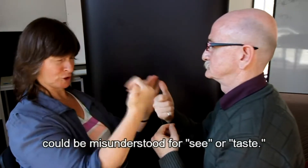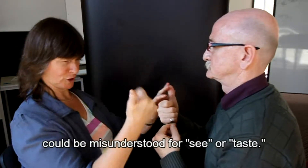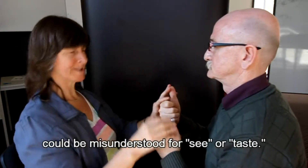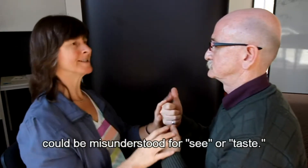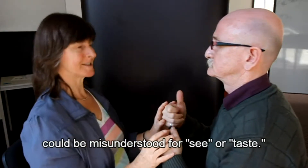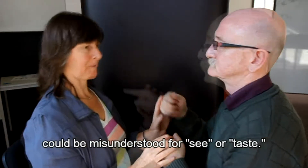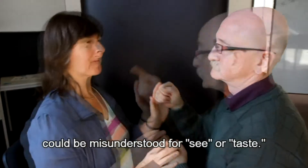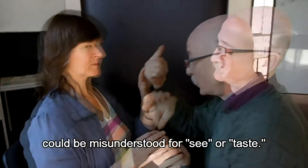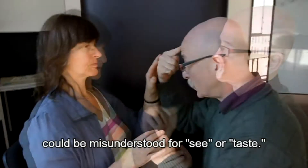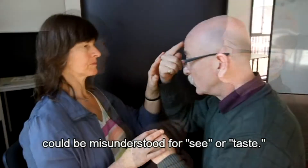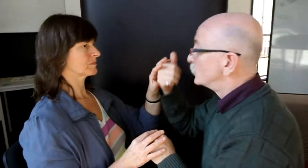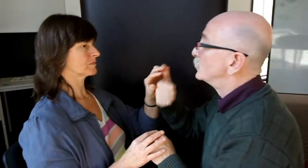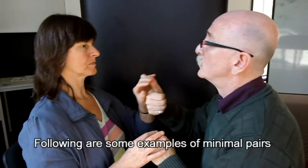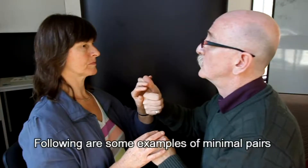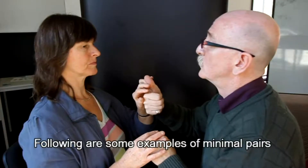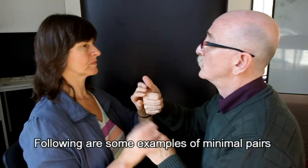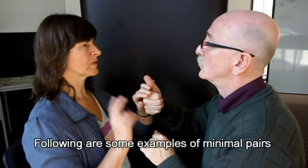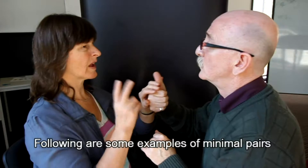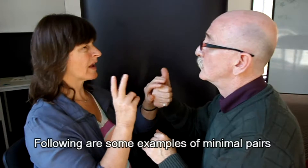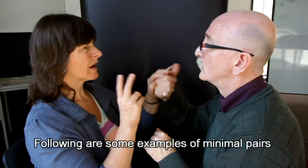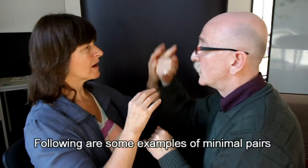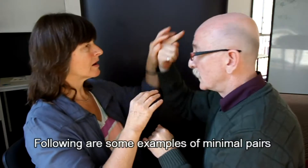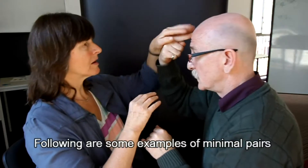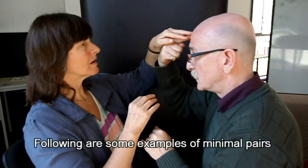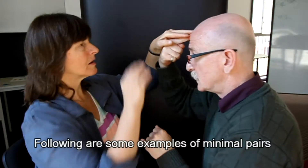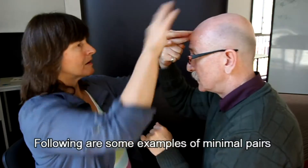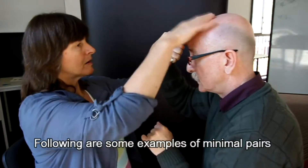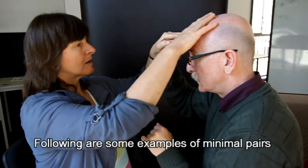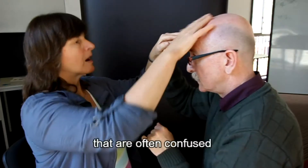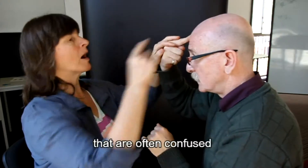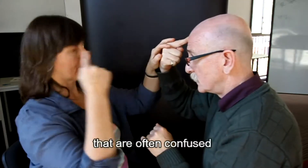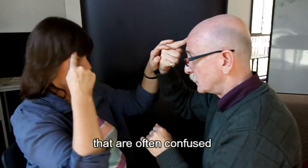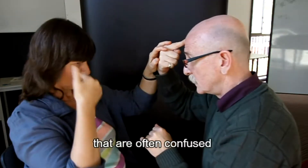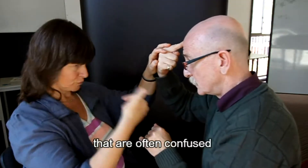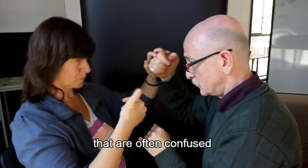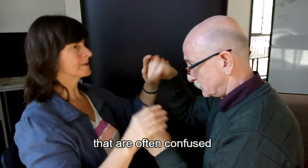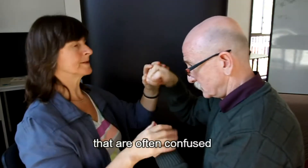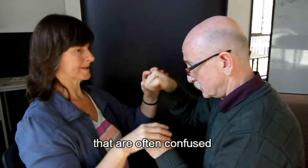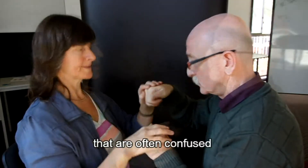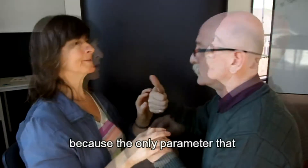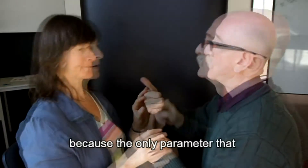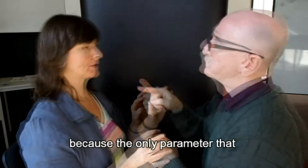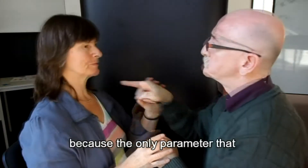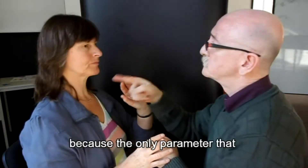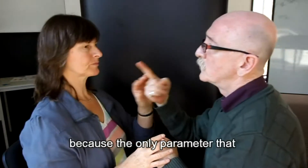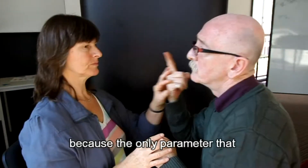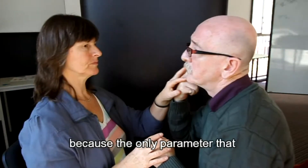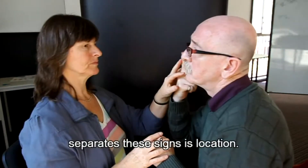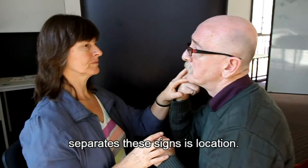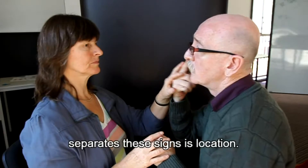taste. Following are some examples of minimal pairs that are often confused because the only parameter that separates these